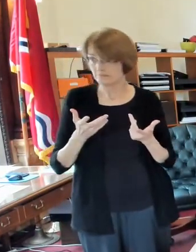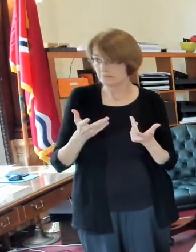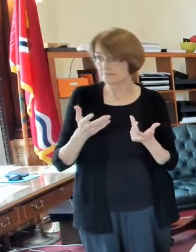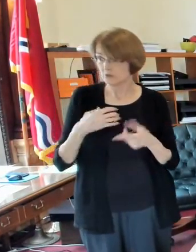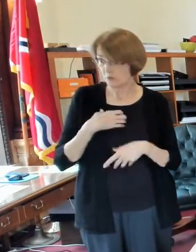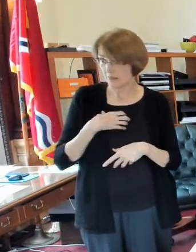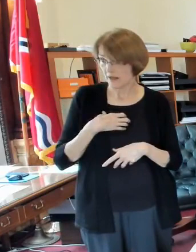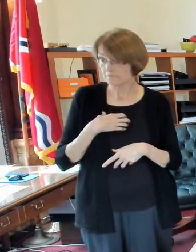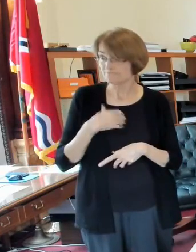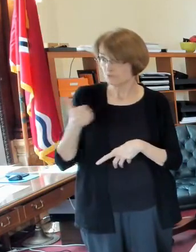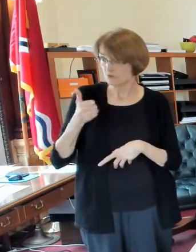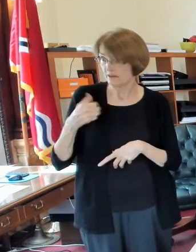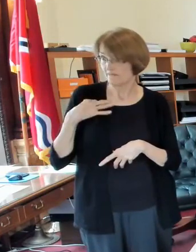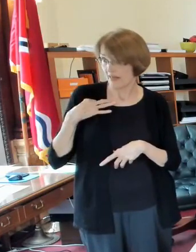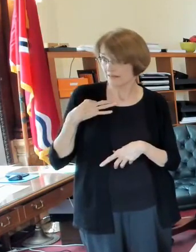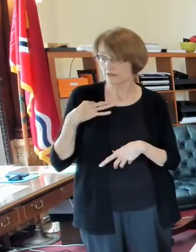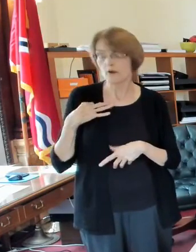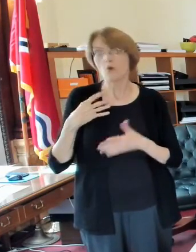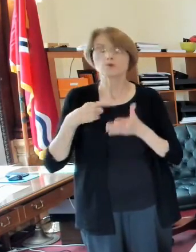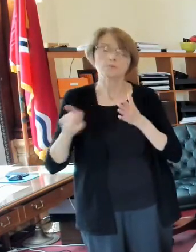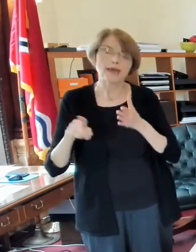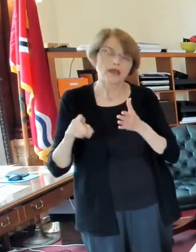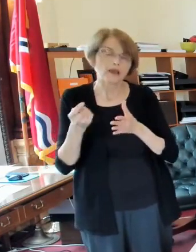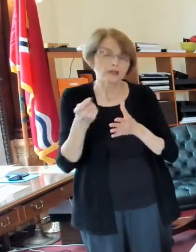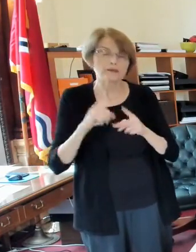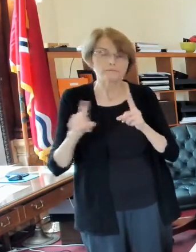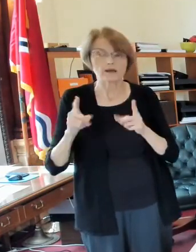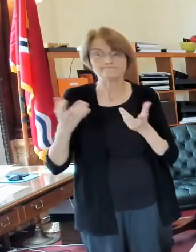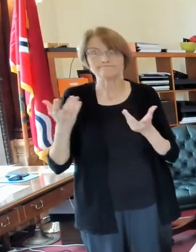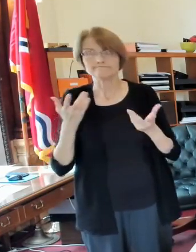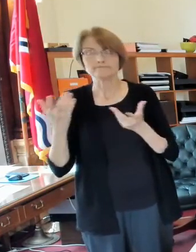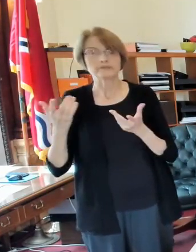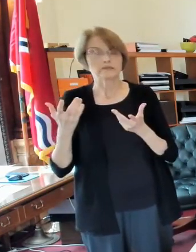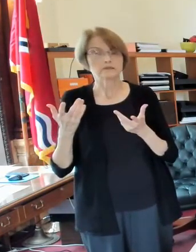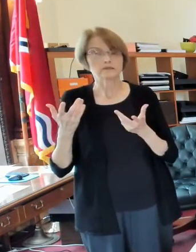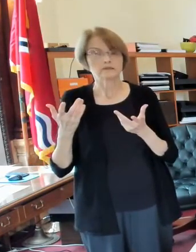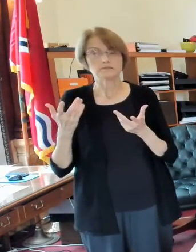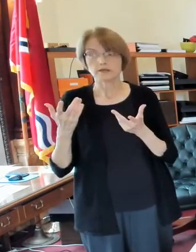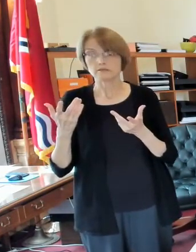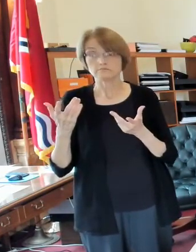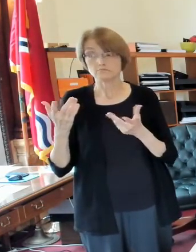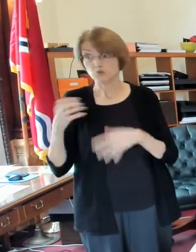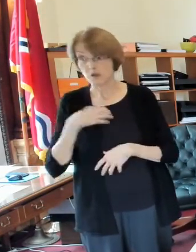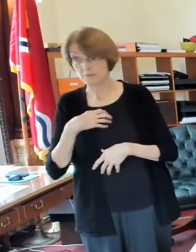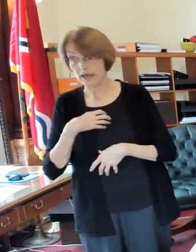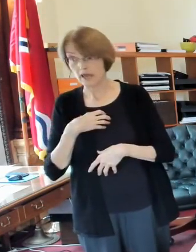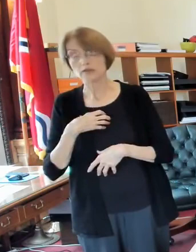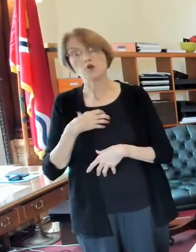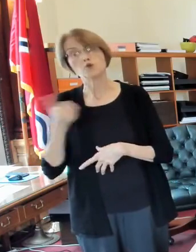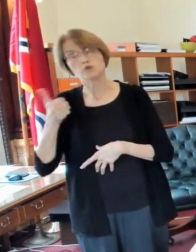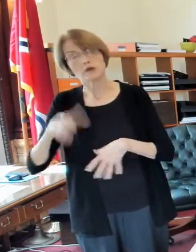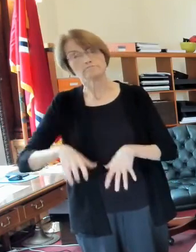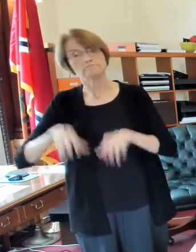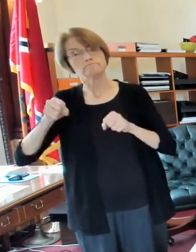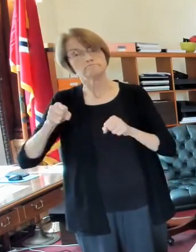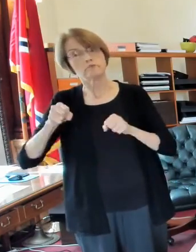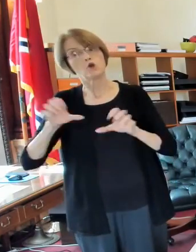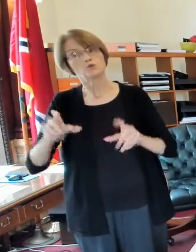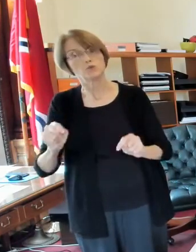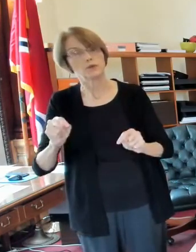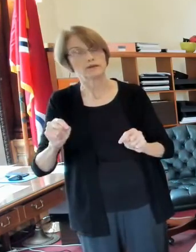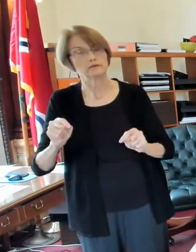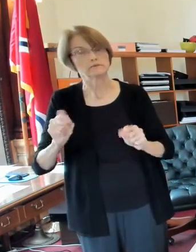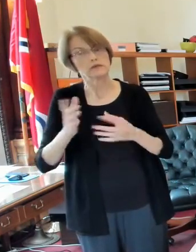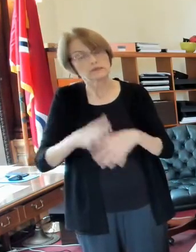You get paid a little. I say volunteer, but you get paid a little. But step in and do that. It's so important to